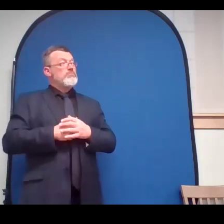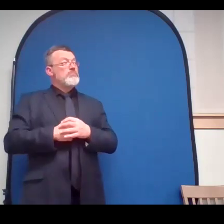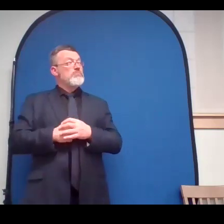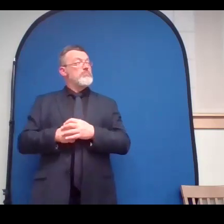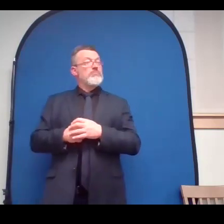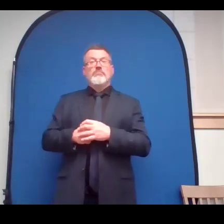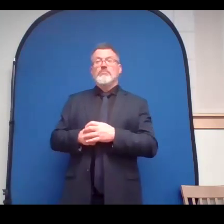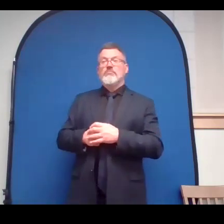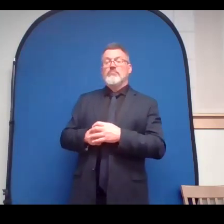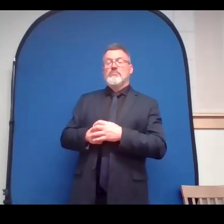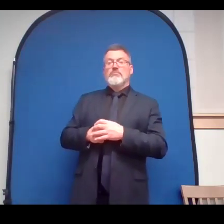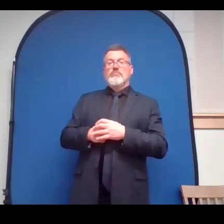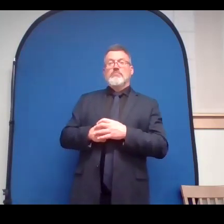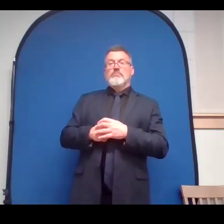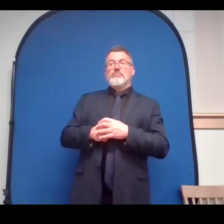Due to the CCIR,